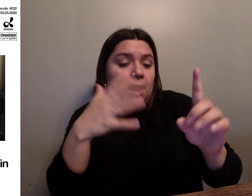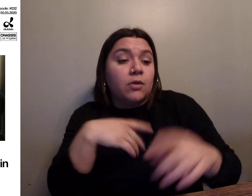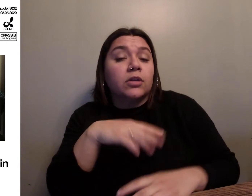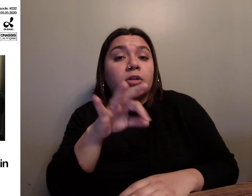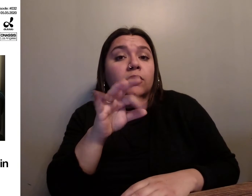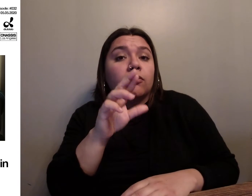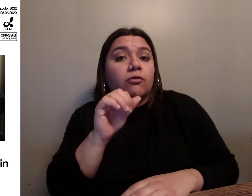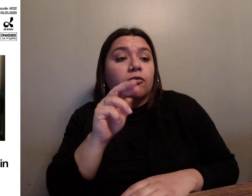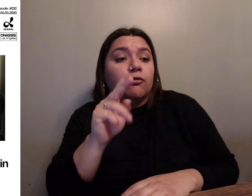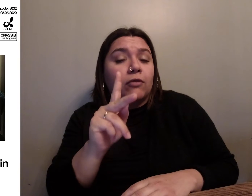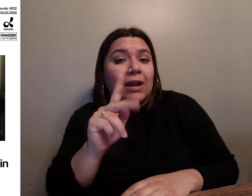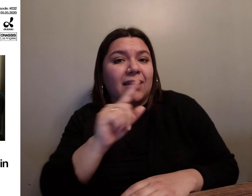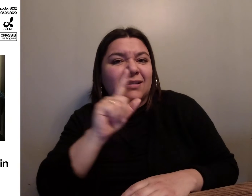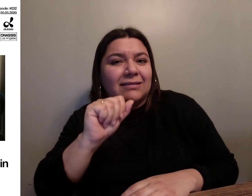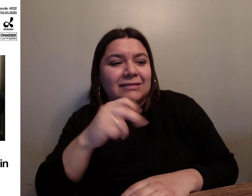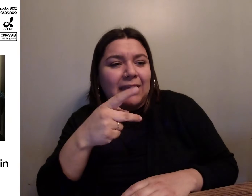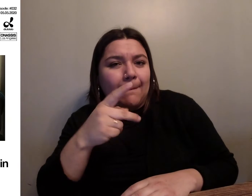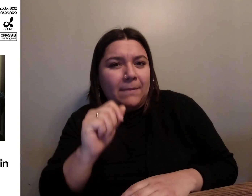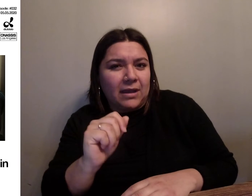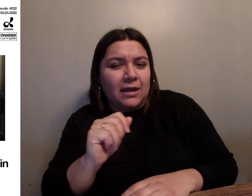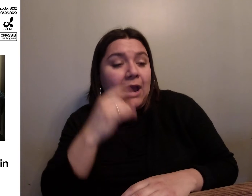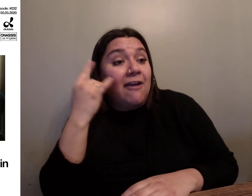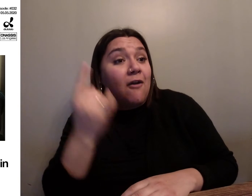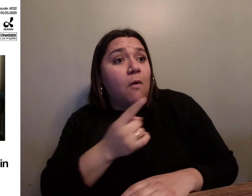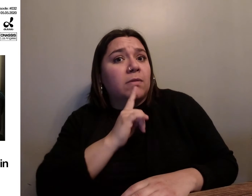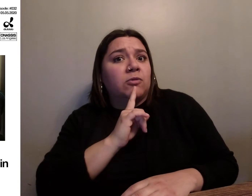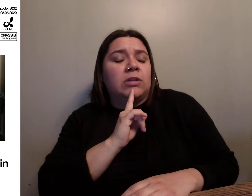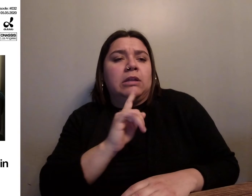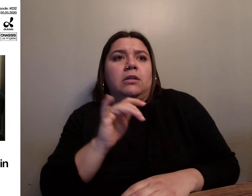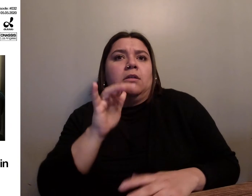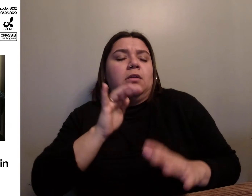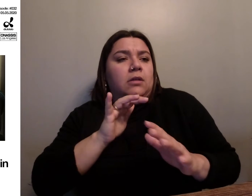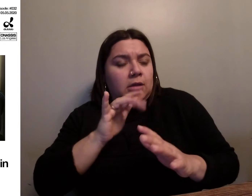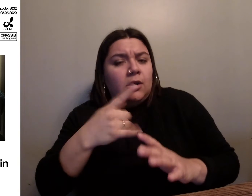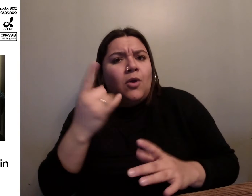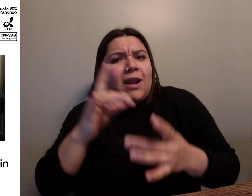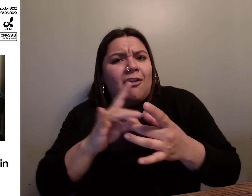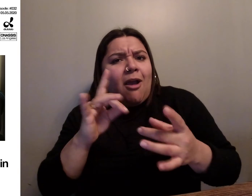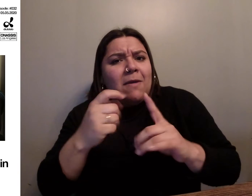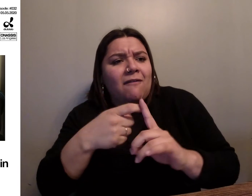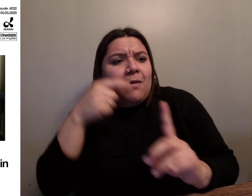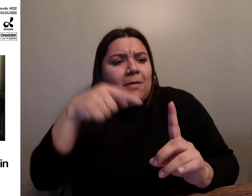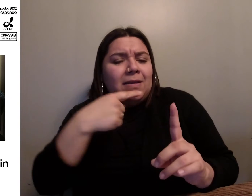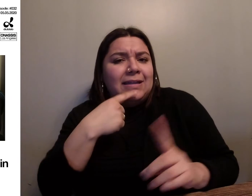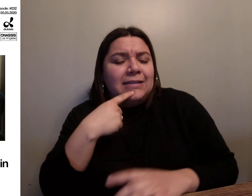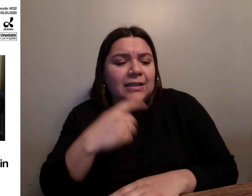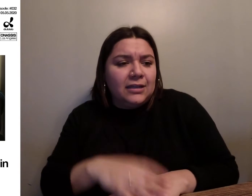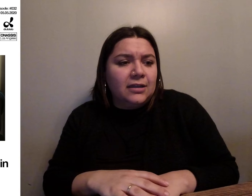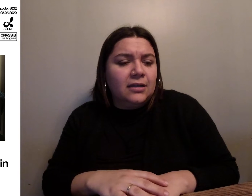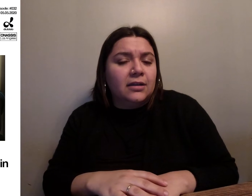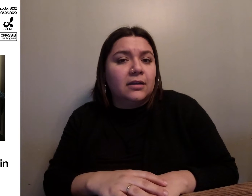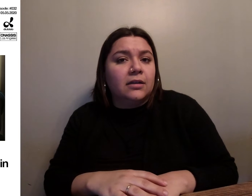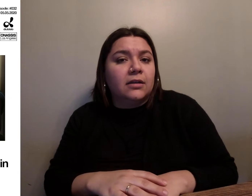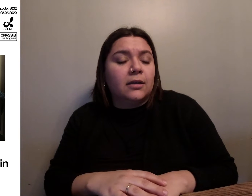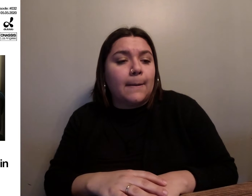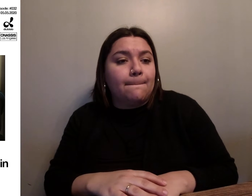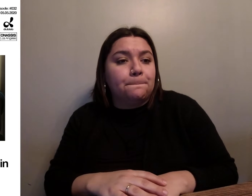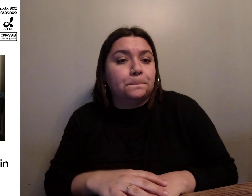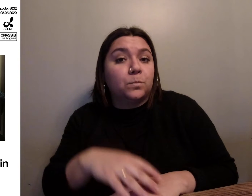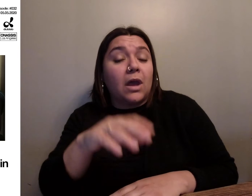a mind is like a parachute. It doesn't work if it is not